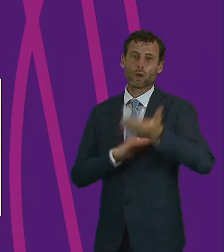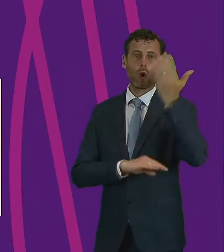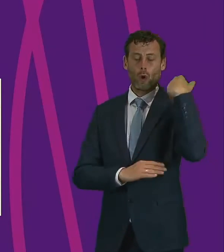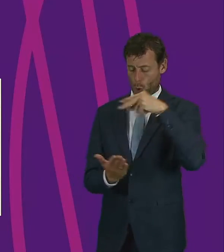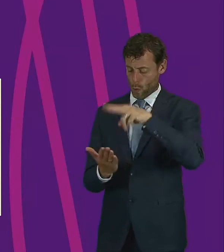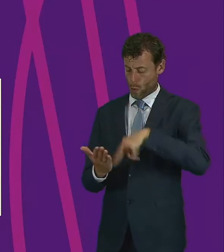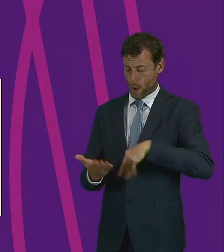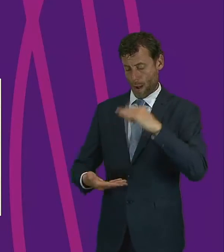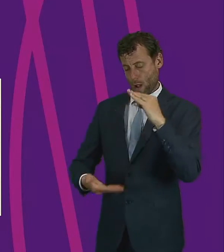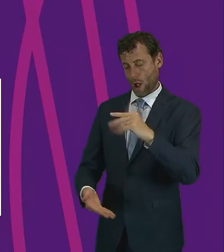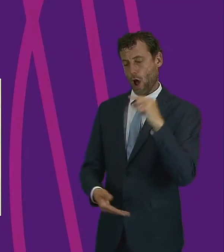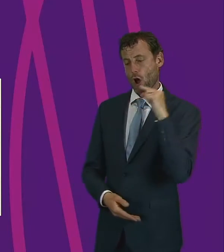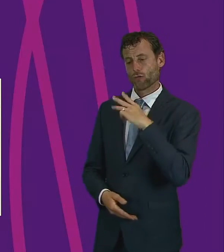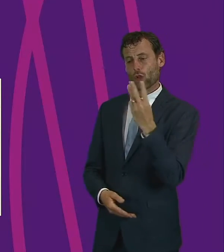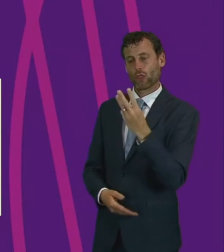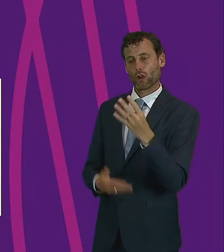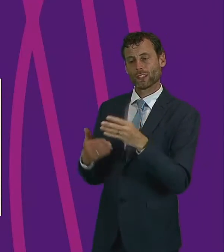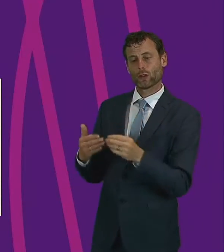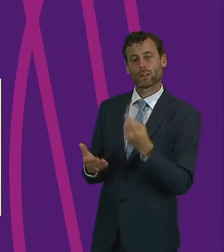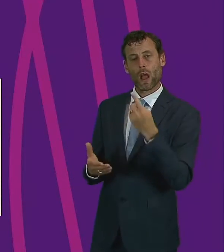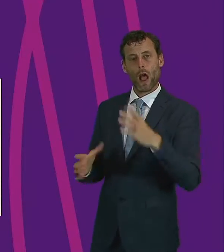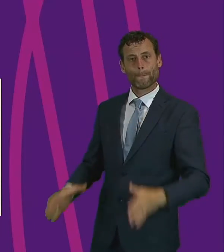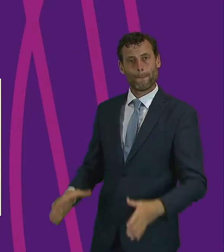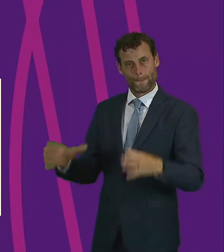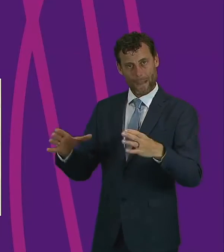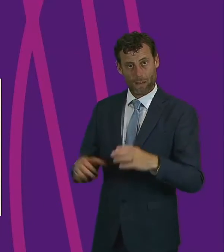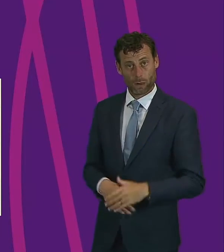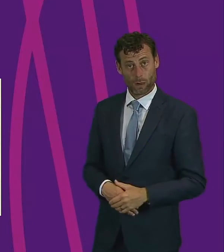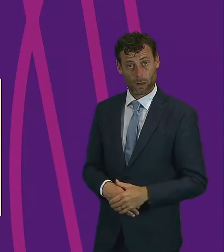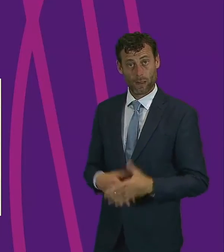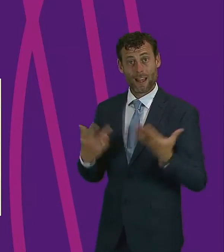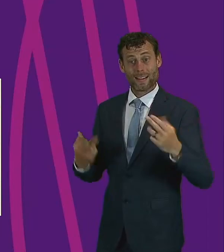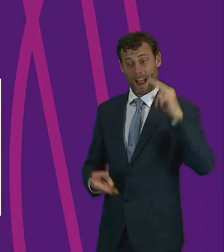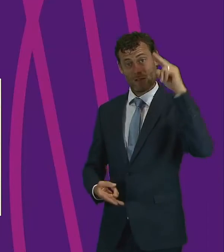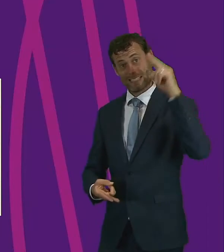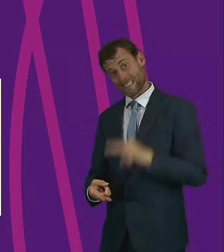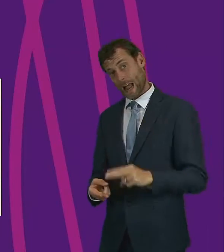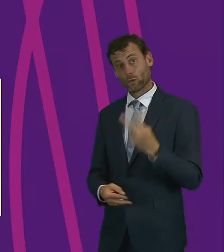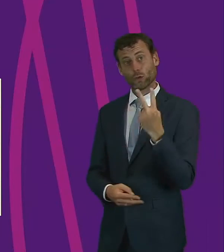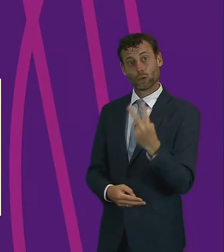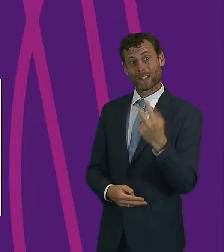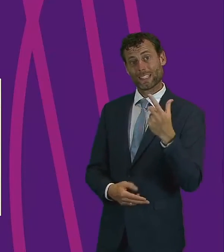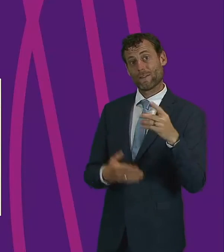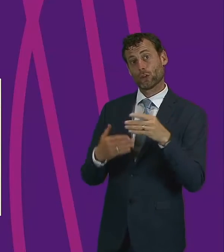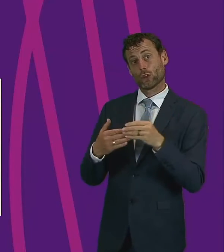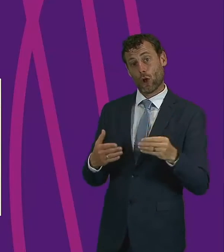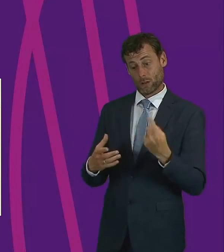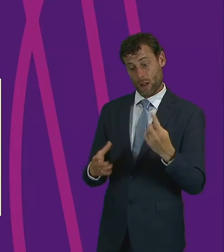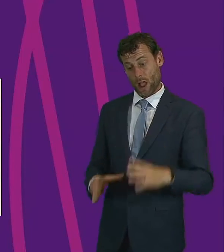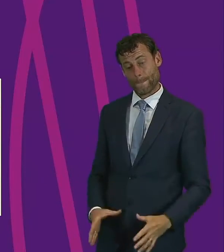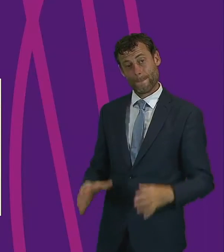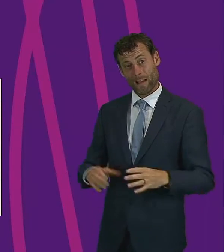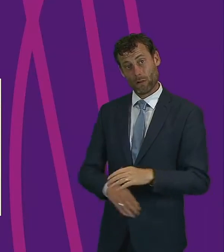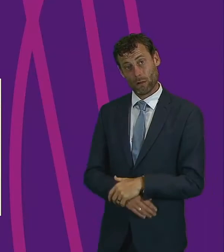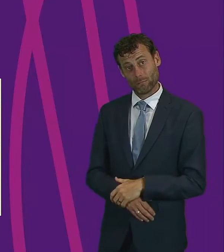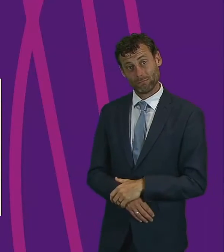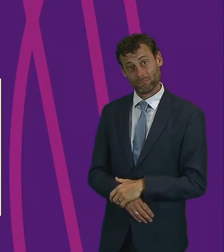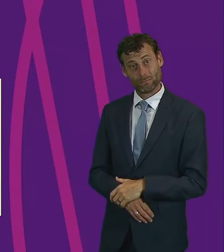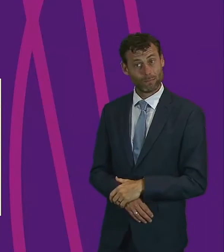a barrel. Now, at the start of last month, it was down to $27 a barrel, and it's extraordinary. None of us